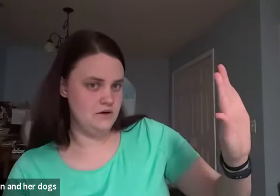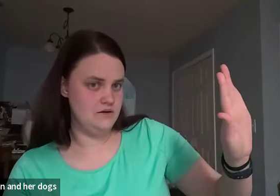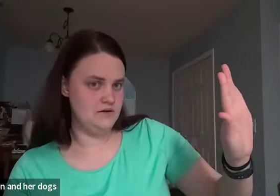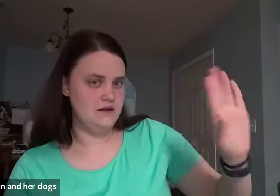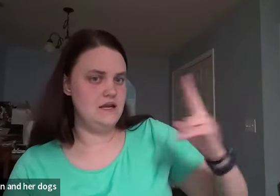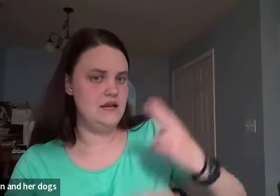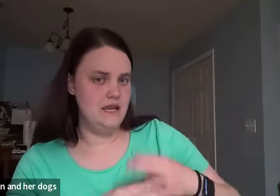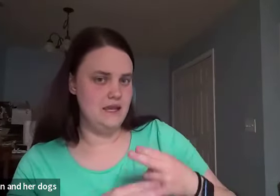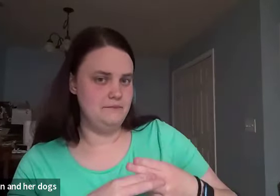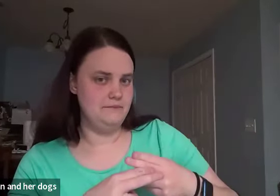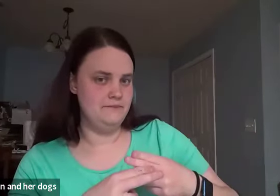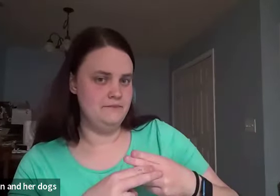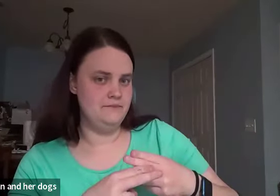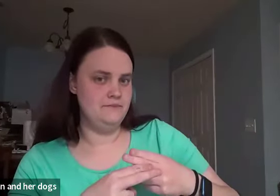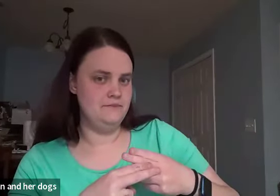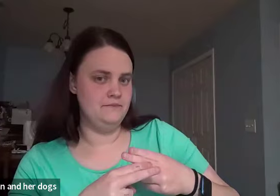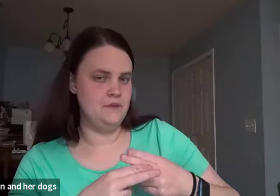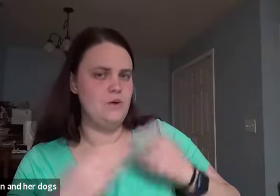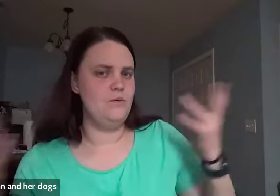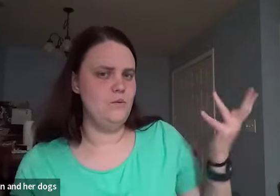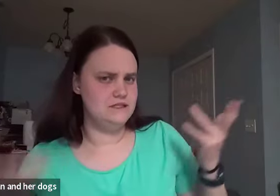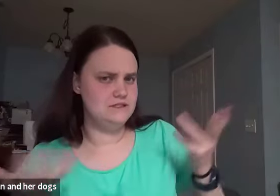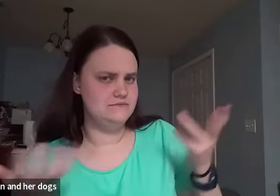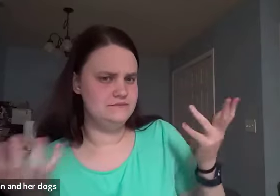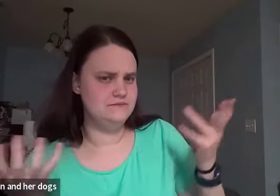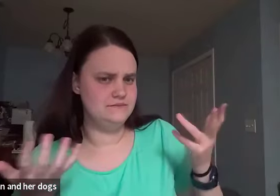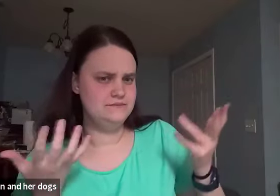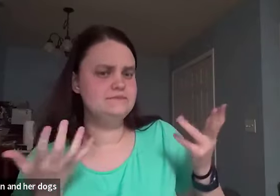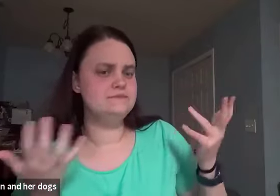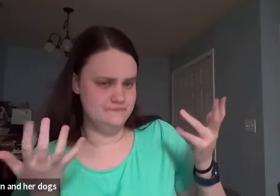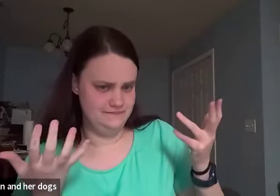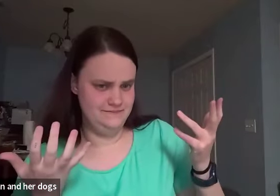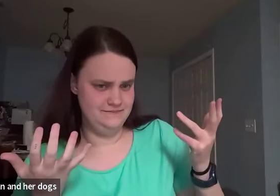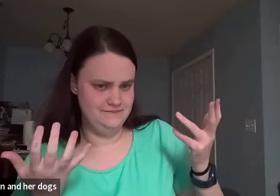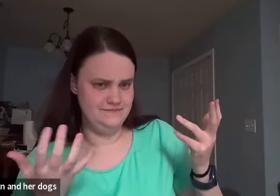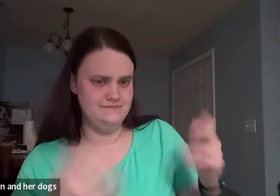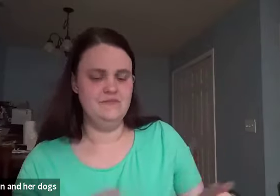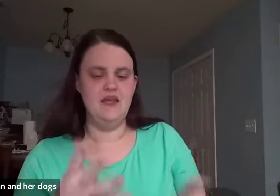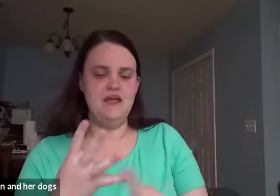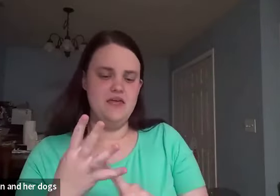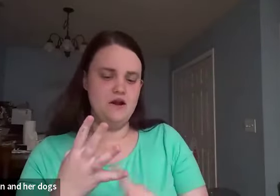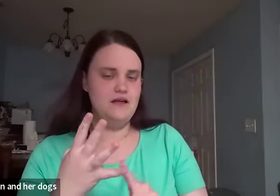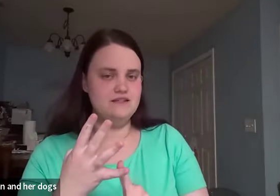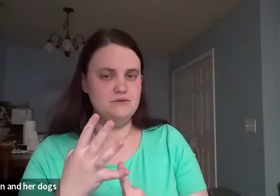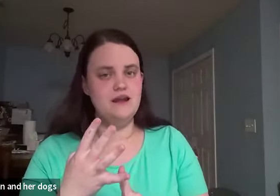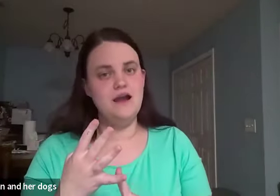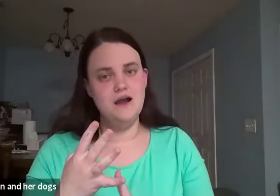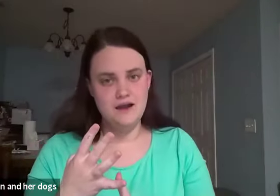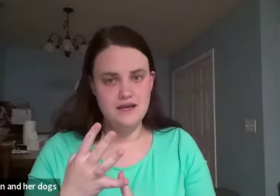your name, what? And then our last one, I